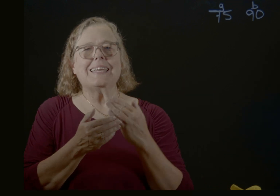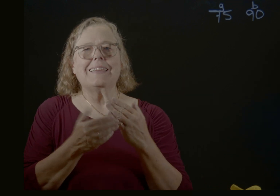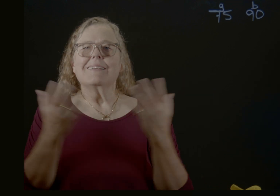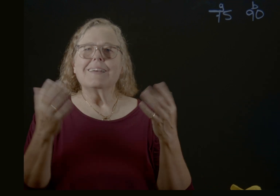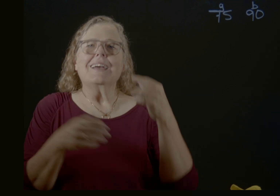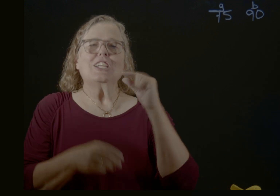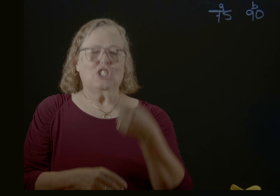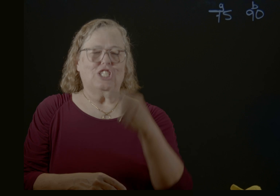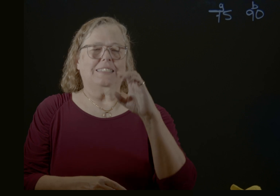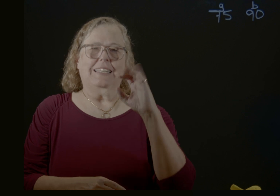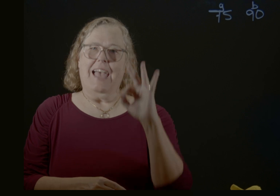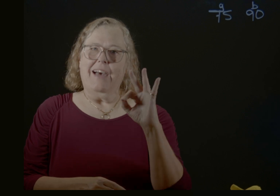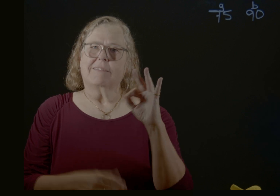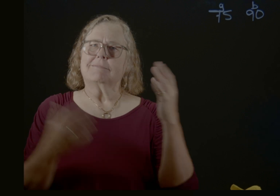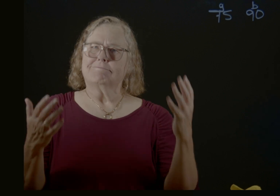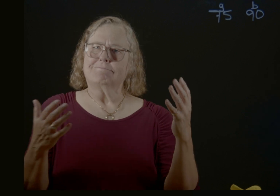Easy. Greatest common factor.